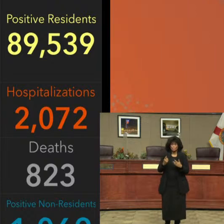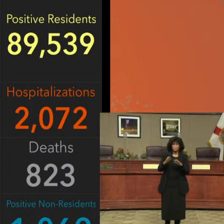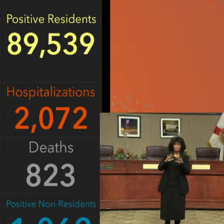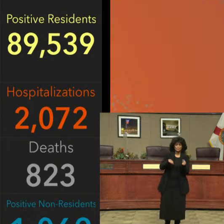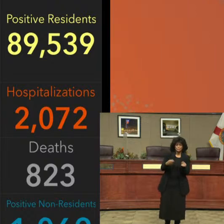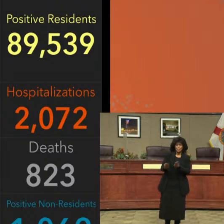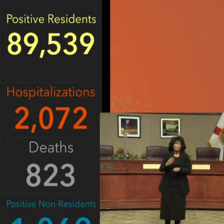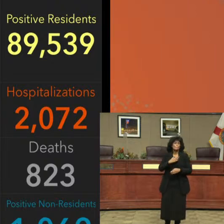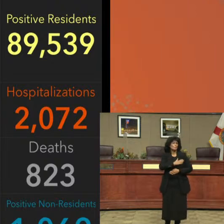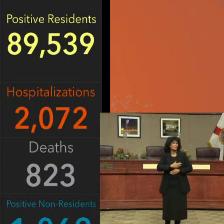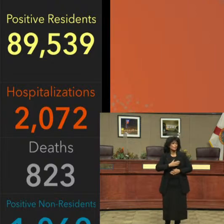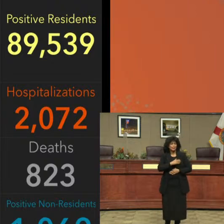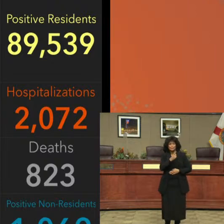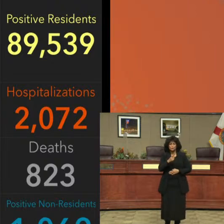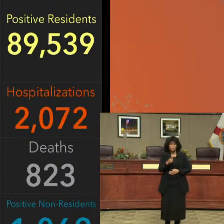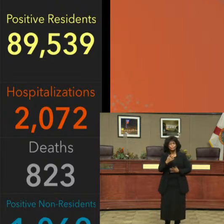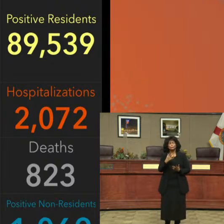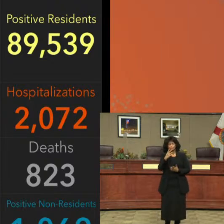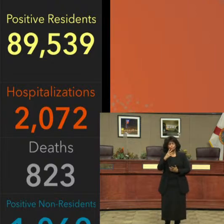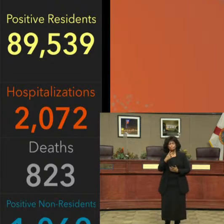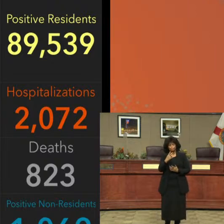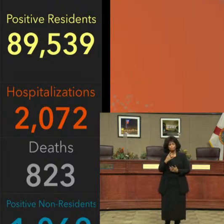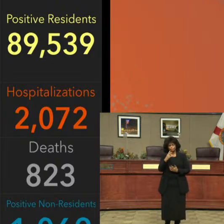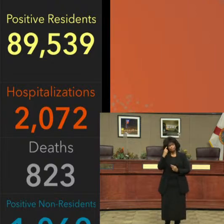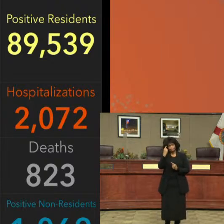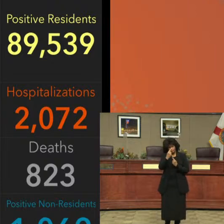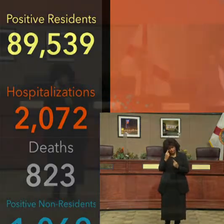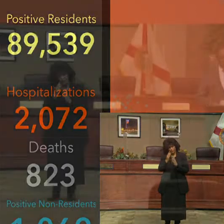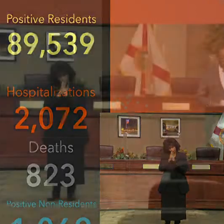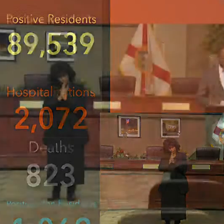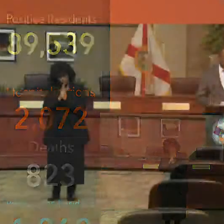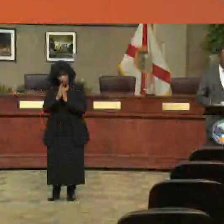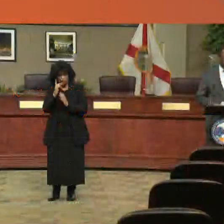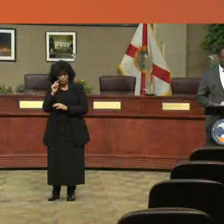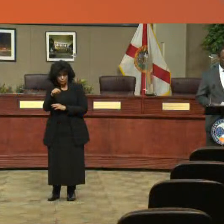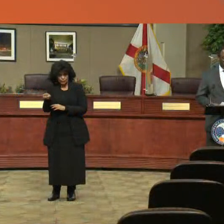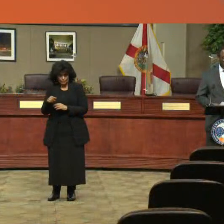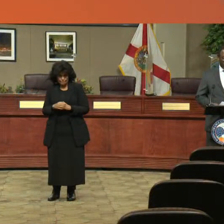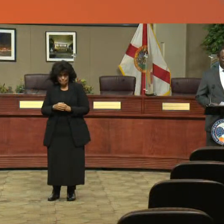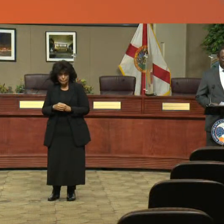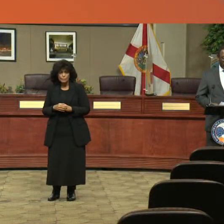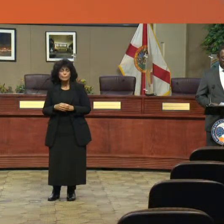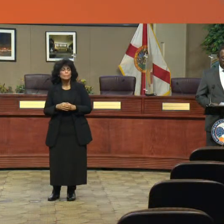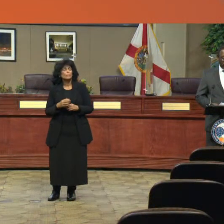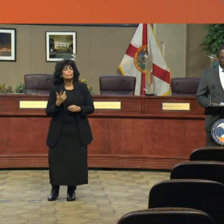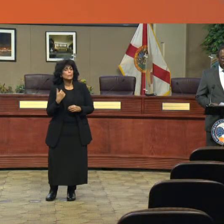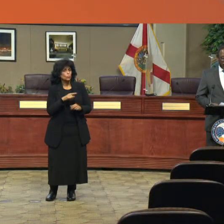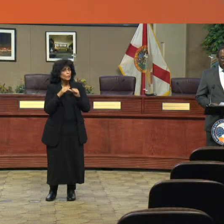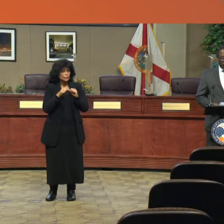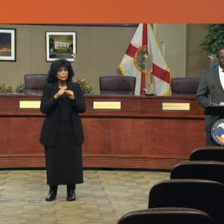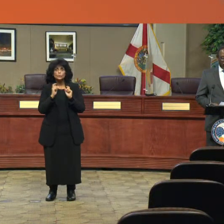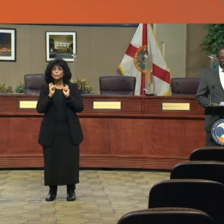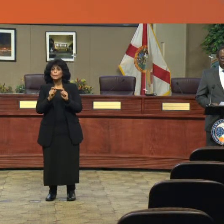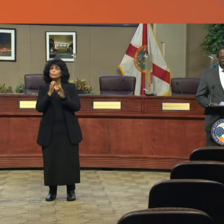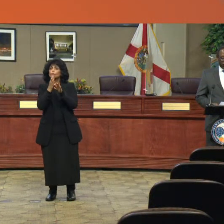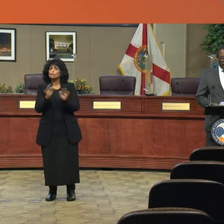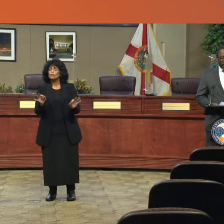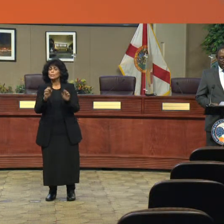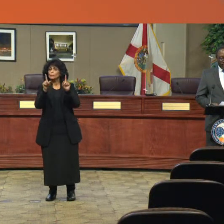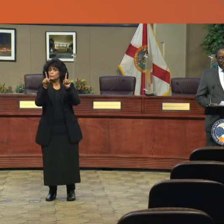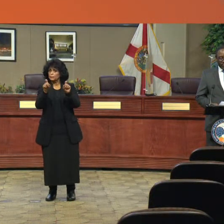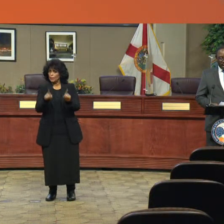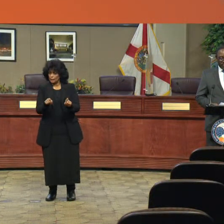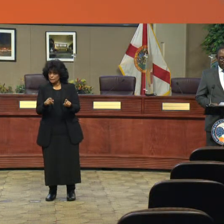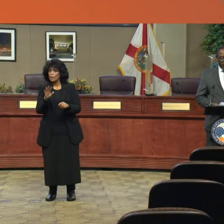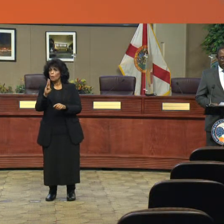And Orange County Health Services continues to offer free testing at Barnett Park. That location will be open from 9 a.m.